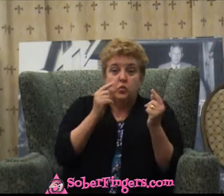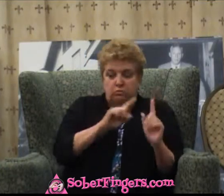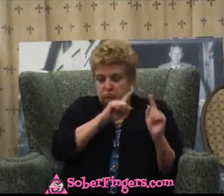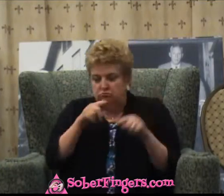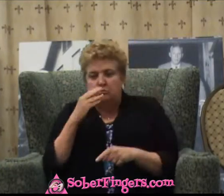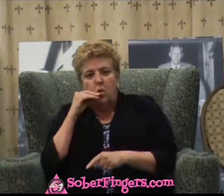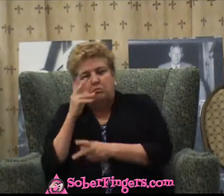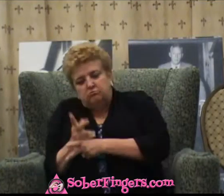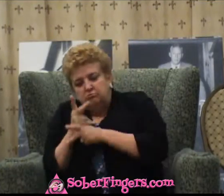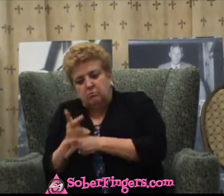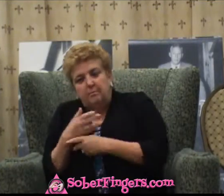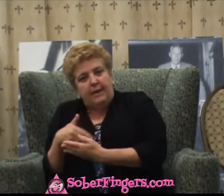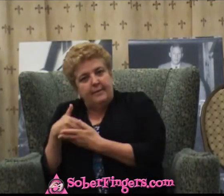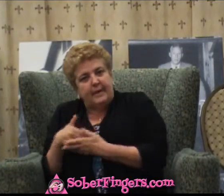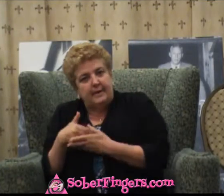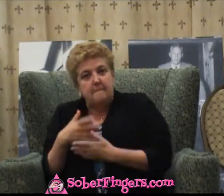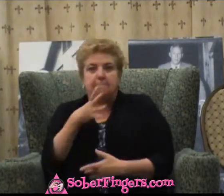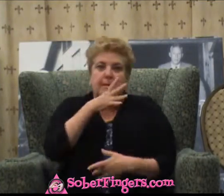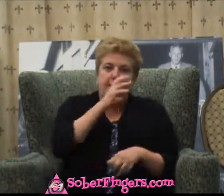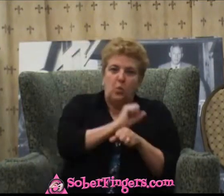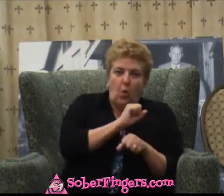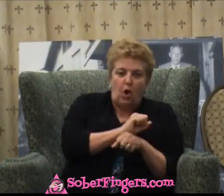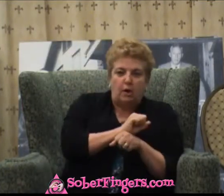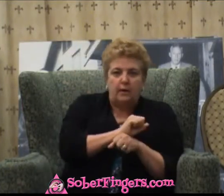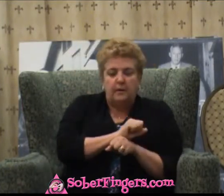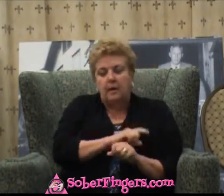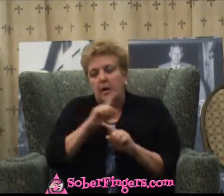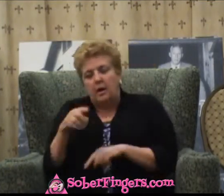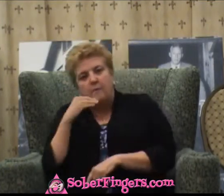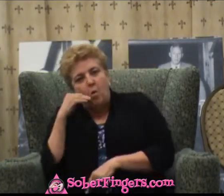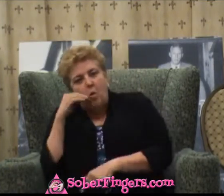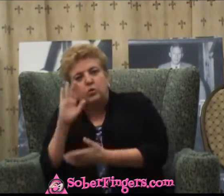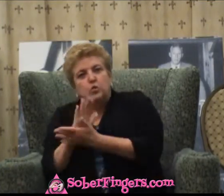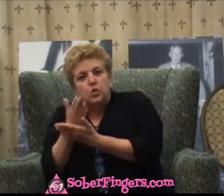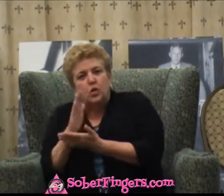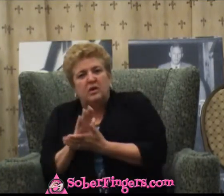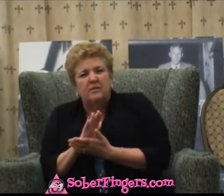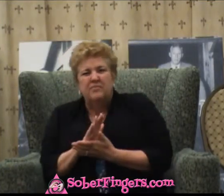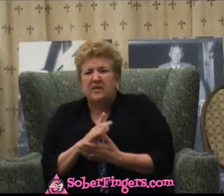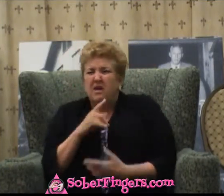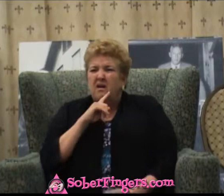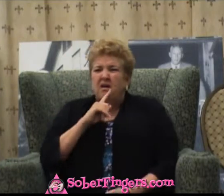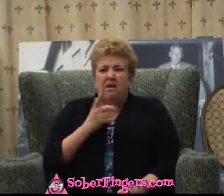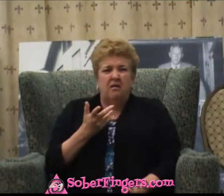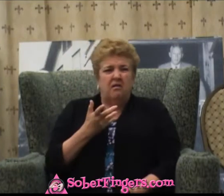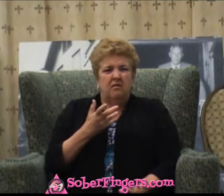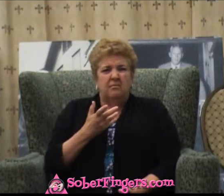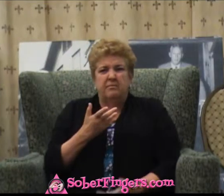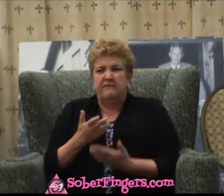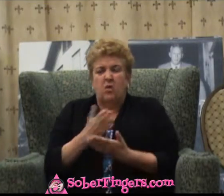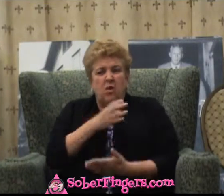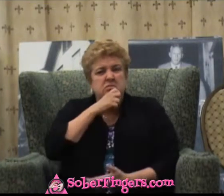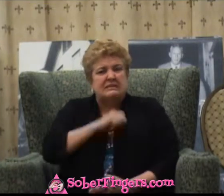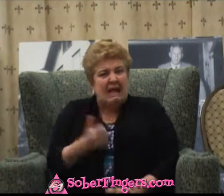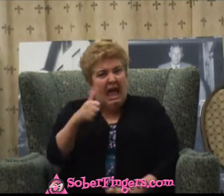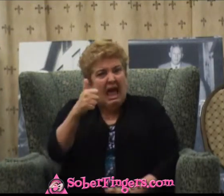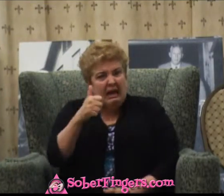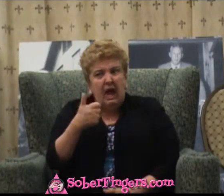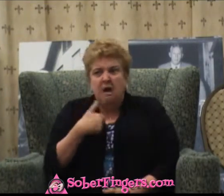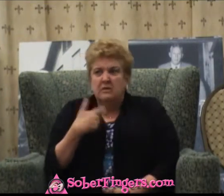because my mom had to work. I'd have to do my homework and start dinner. So I was an old woman before I even hit 10 years old. I mean, I'm not even in double digits, and